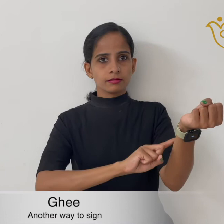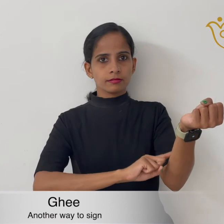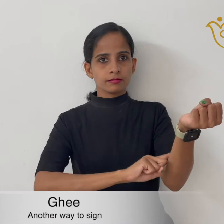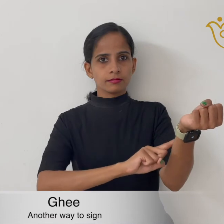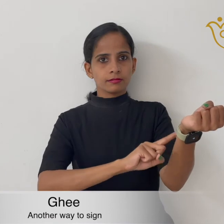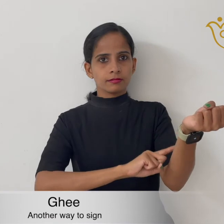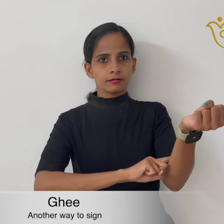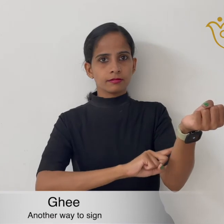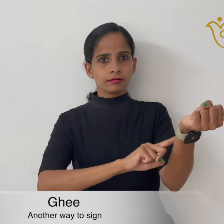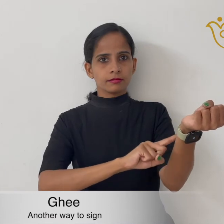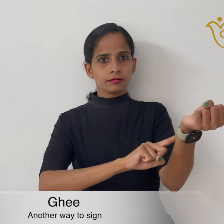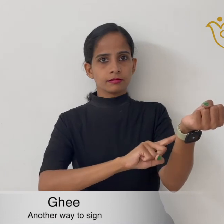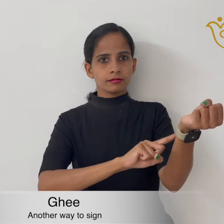Another way to sign: